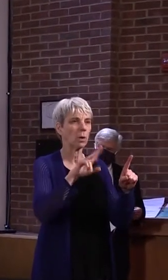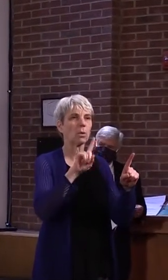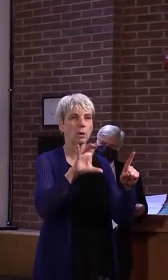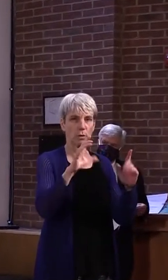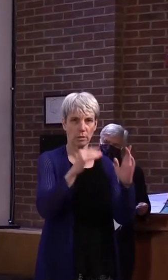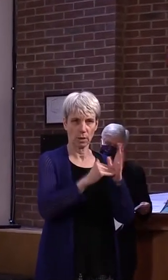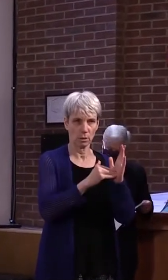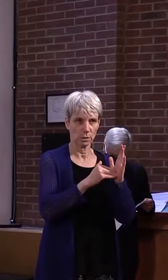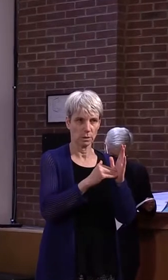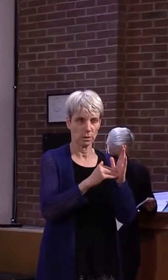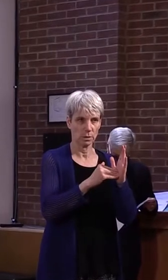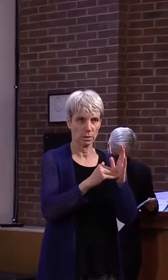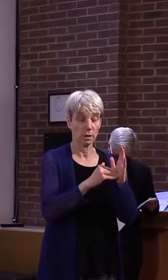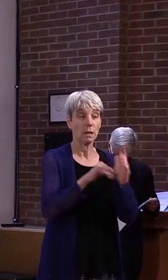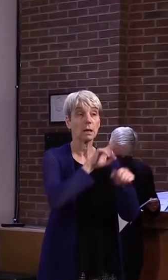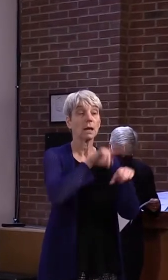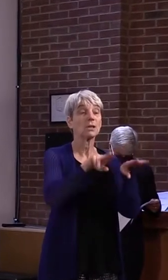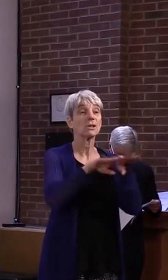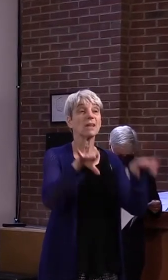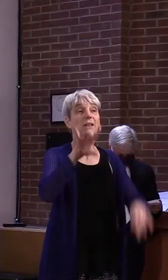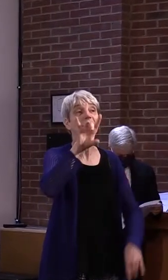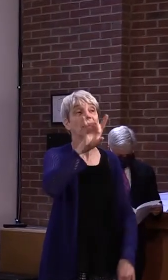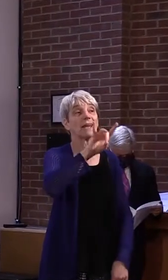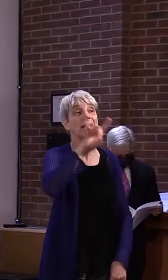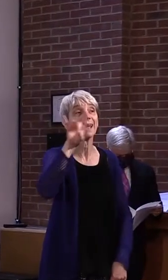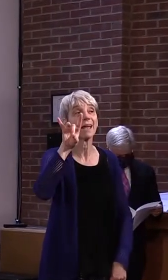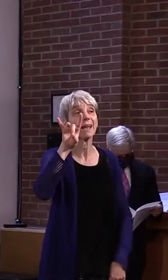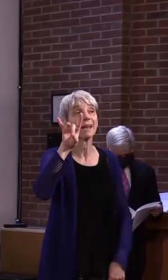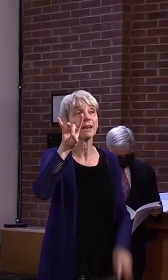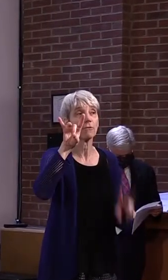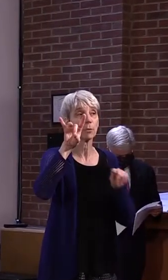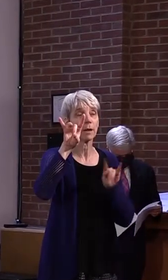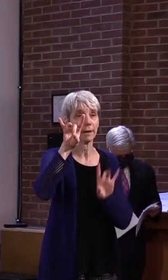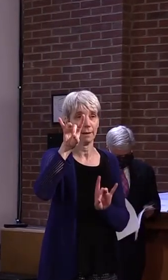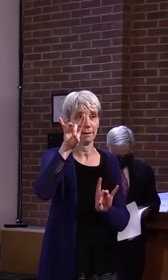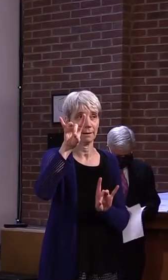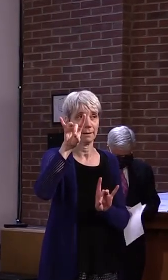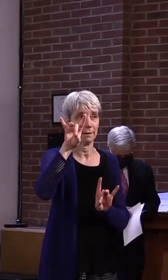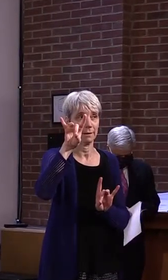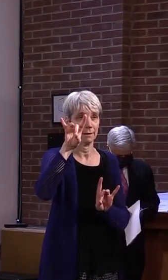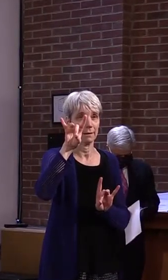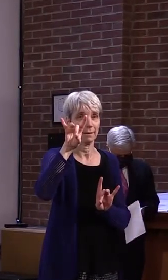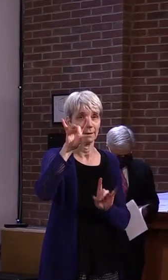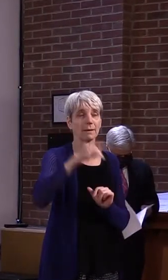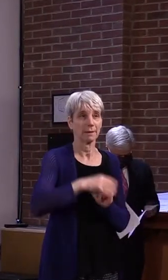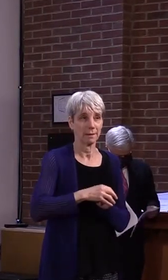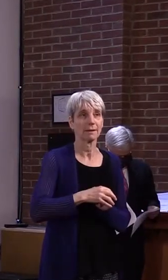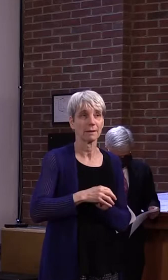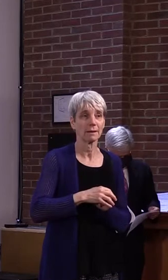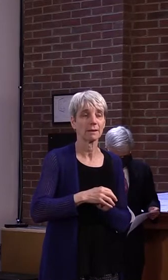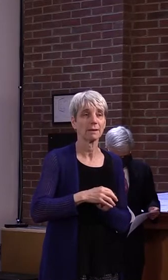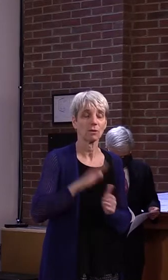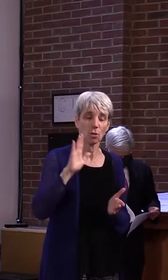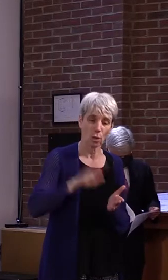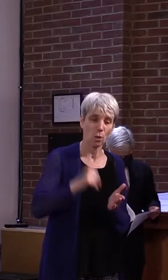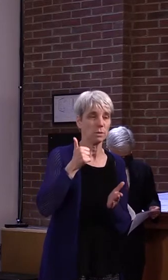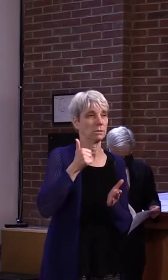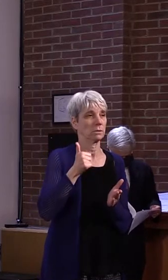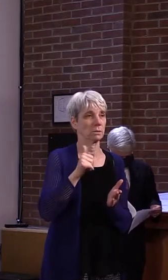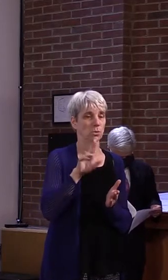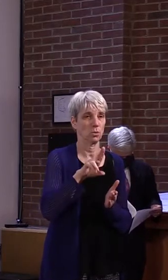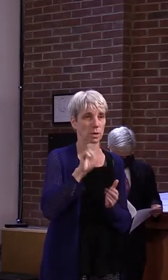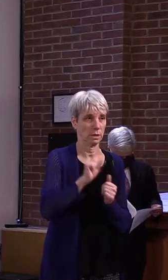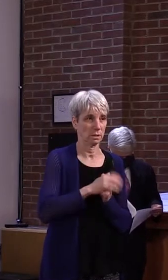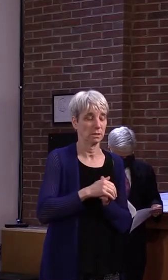national number was 88 per 100,000. We remained lowest in that as well as in